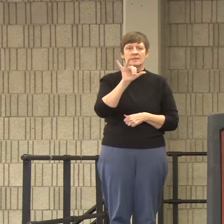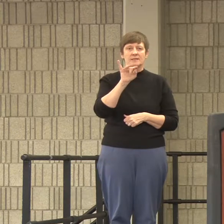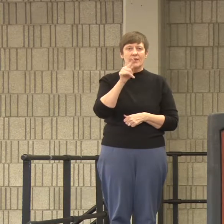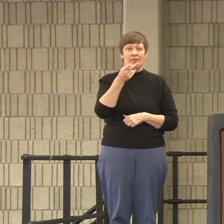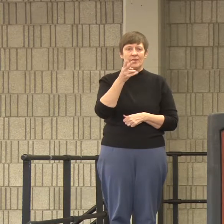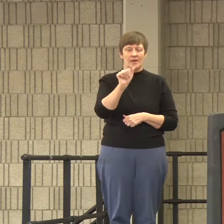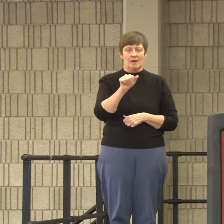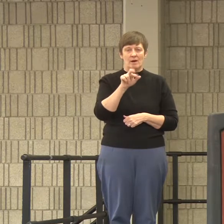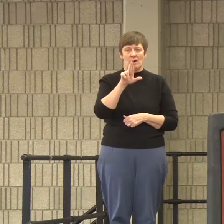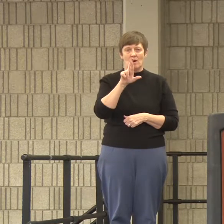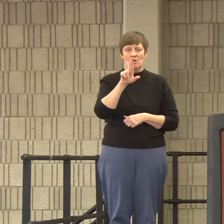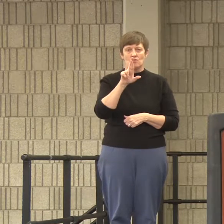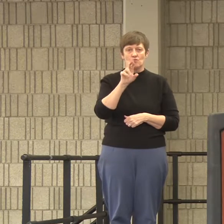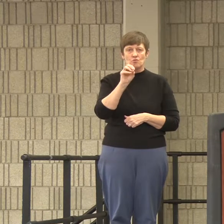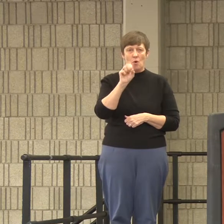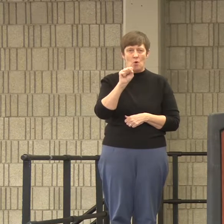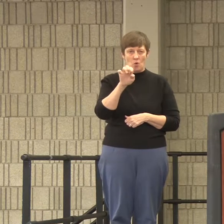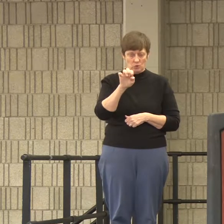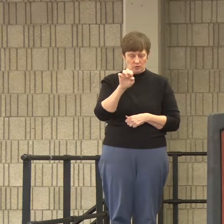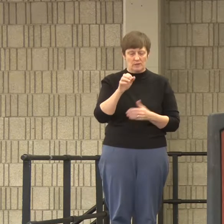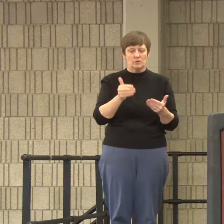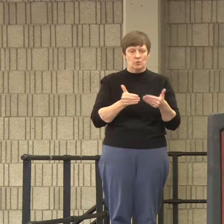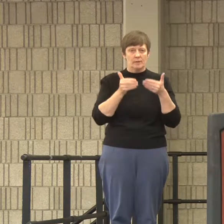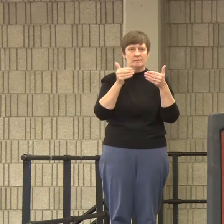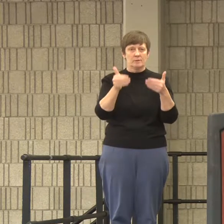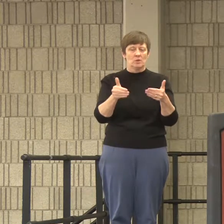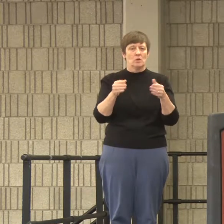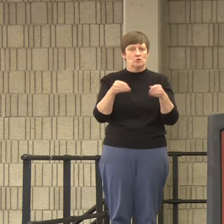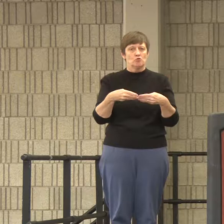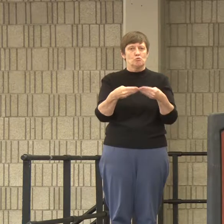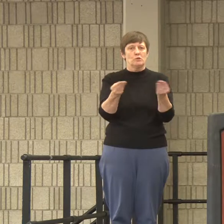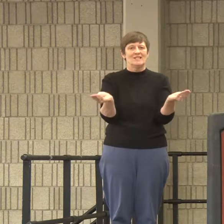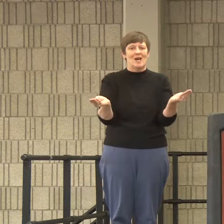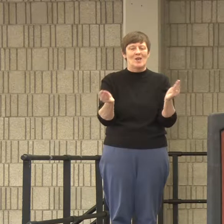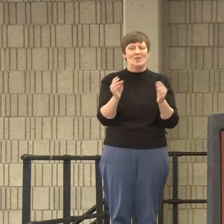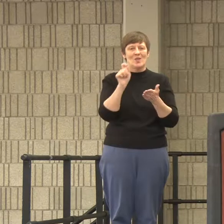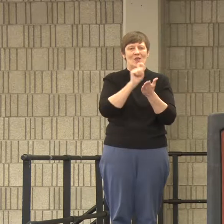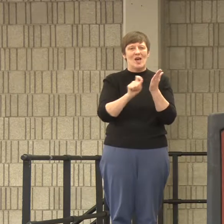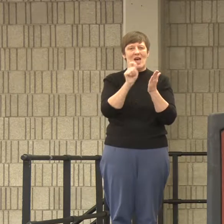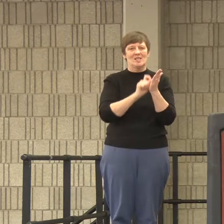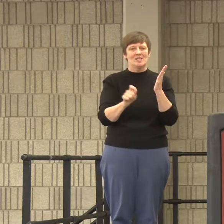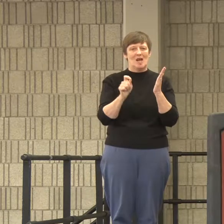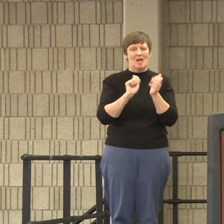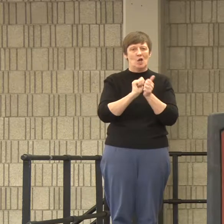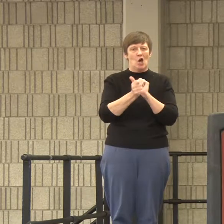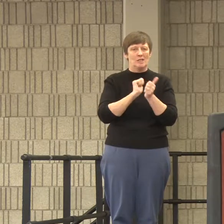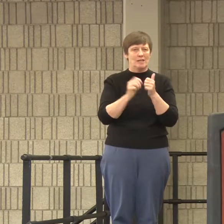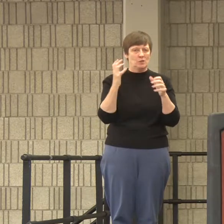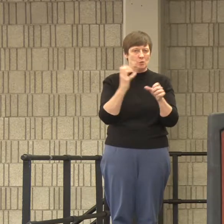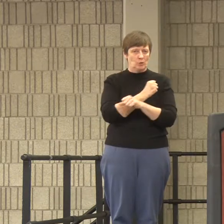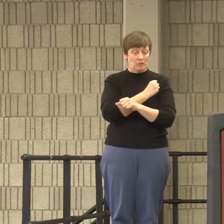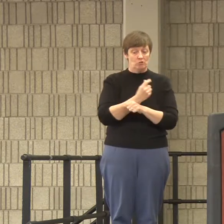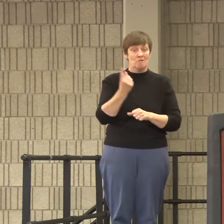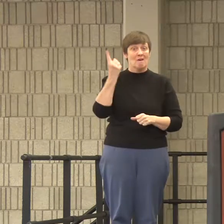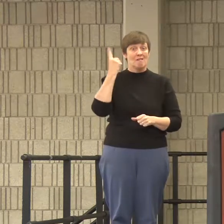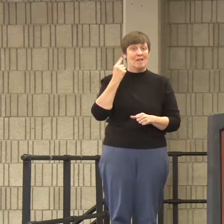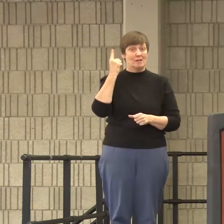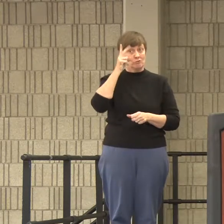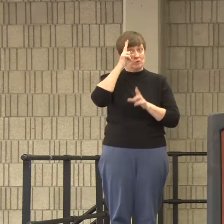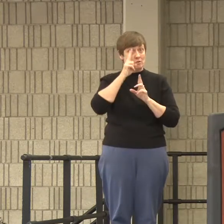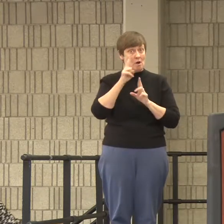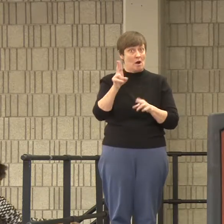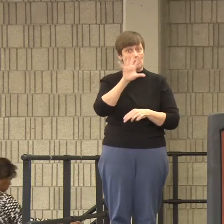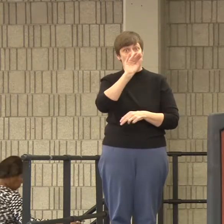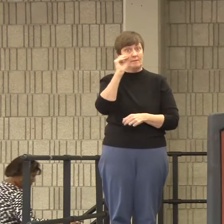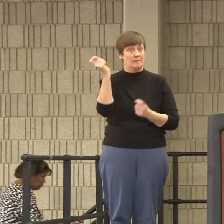to present the essay contest winners. Last year, in honor of the 50th anniversary of Dr. King's